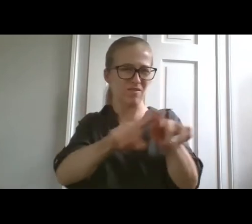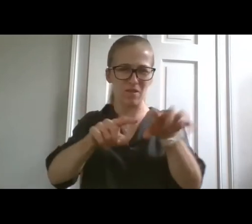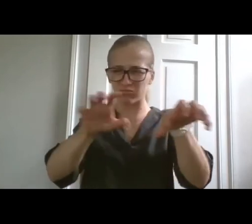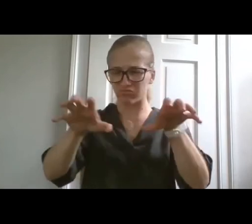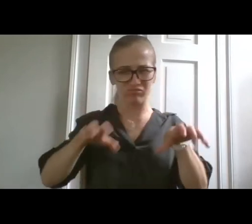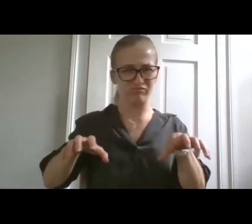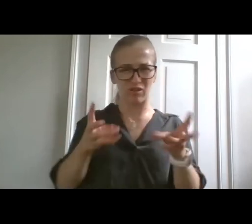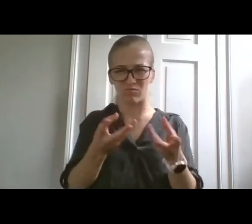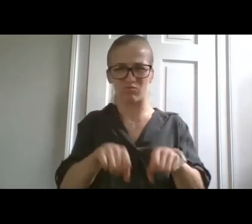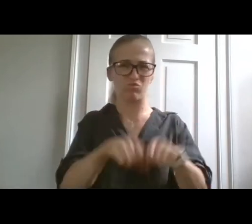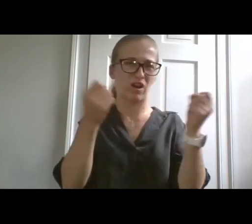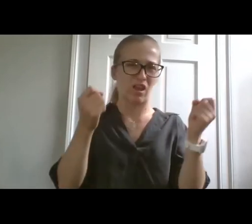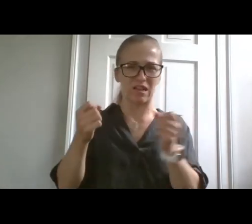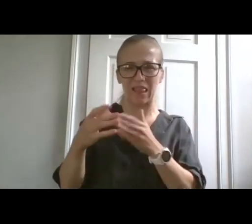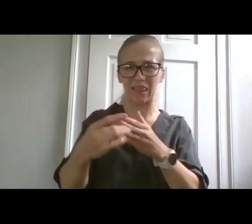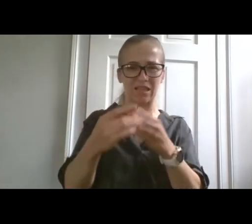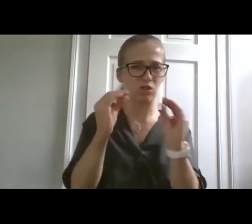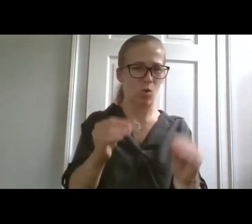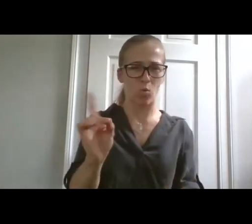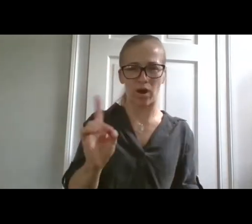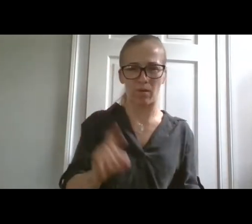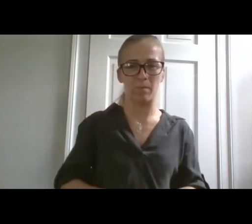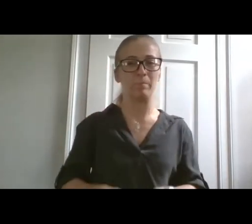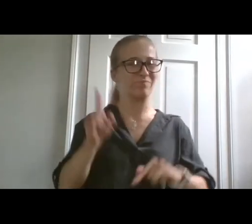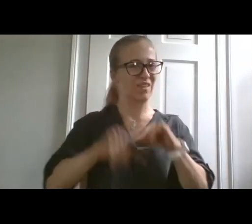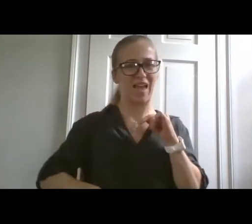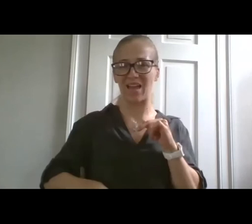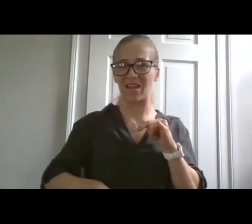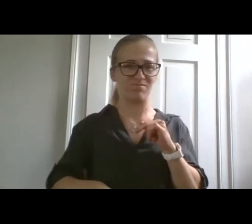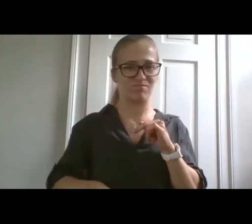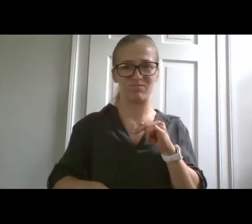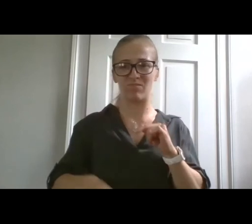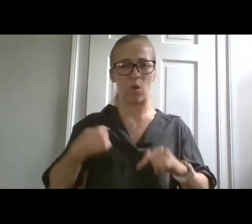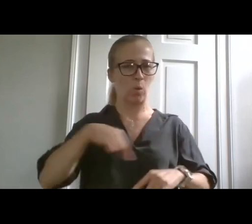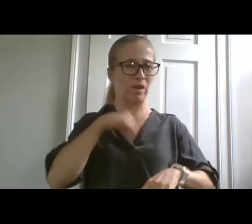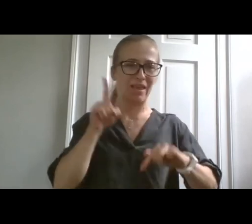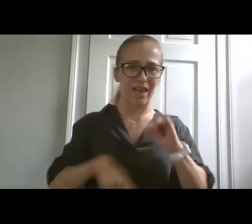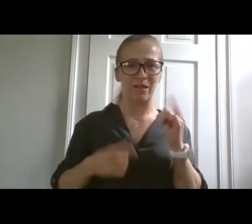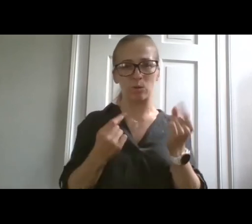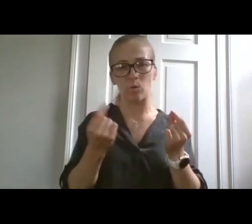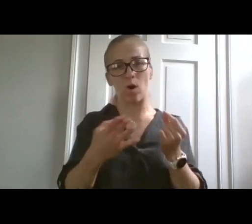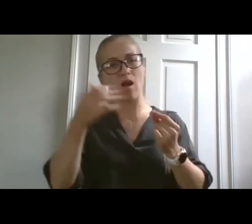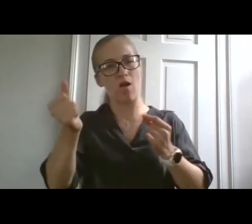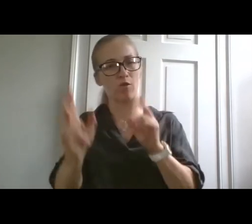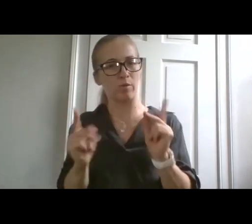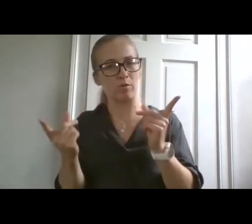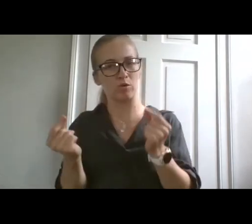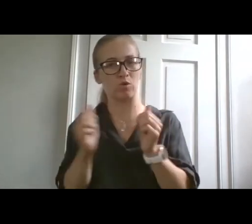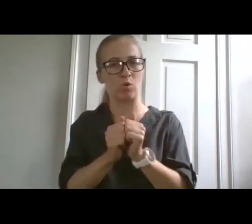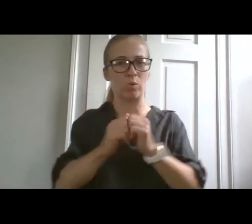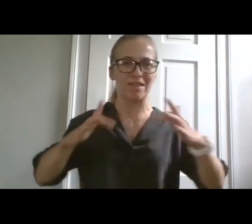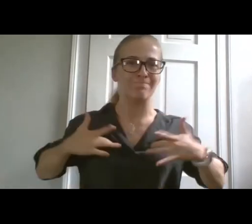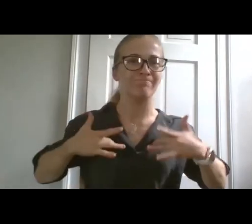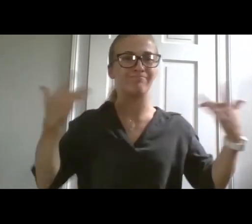edge, leading to nowhere. We just can't do it. We can't do what other people seem to do with zest and